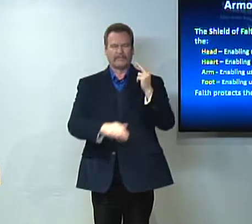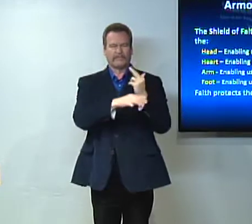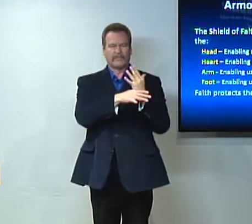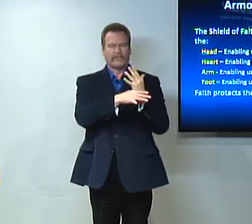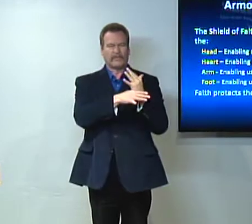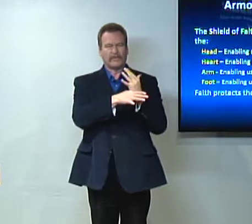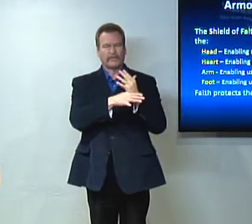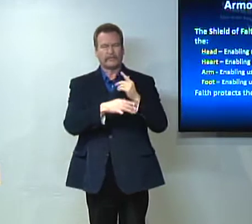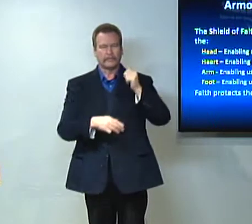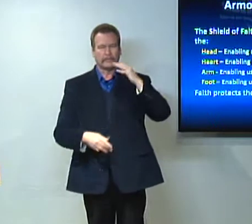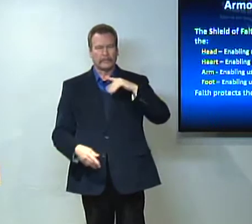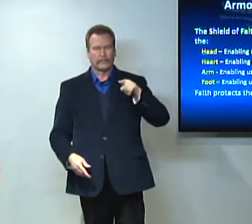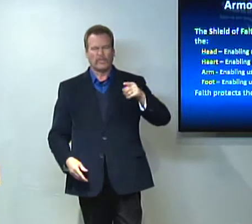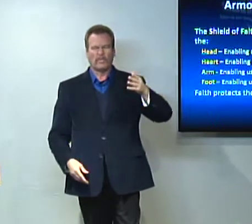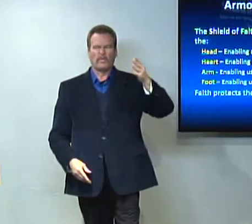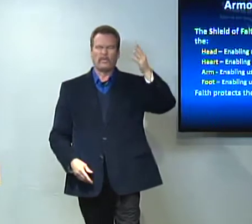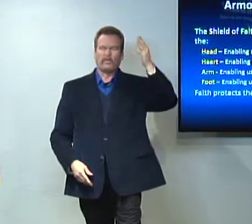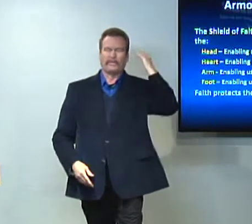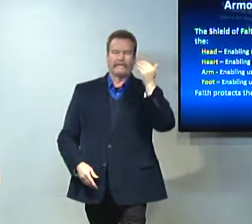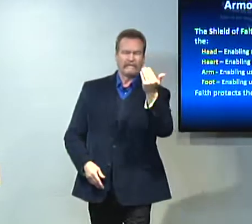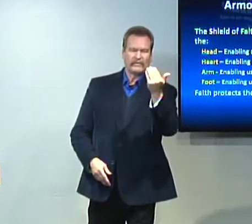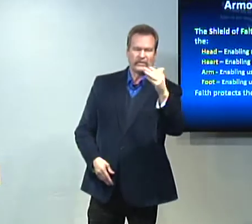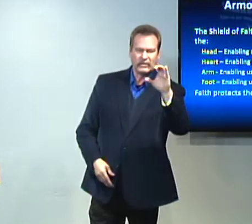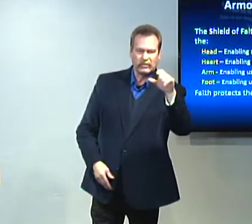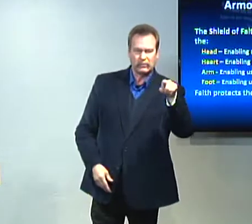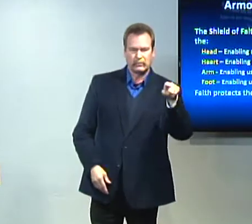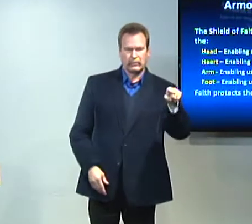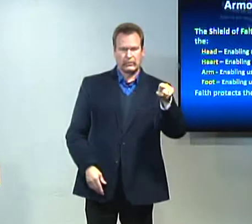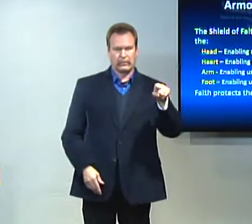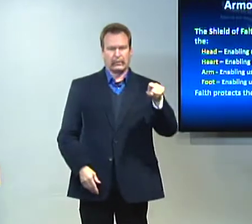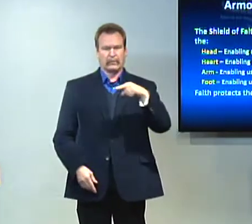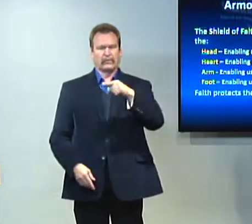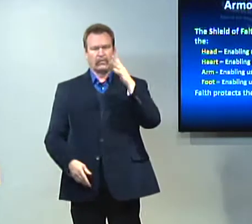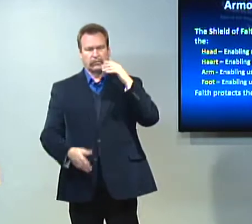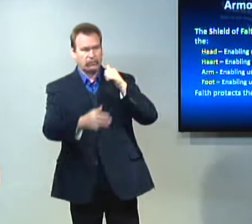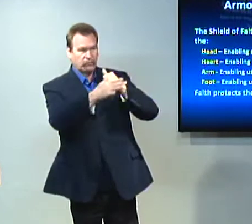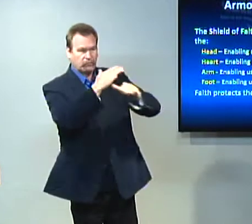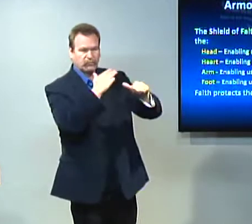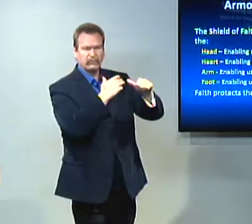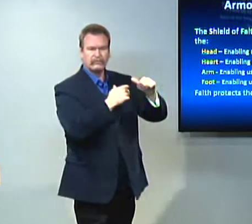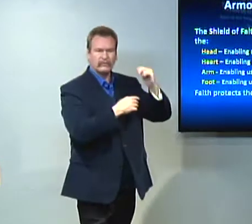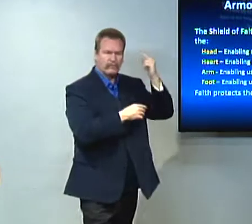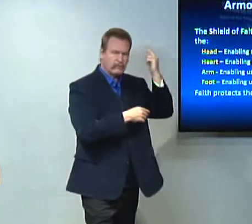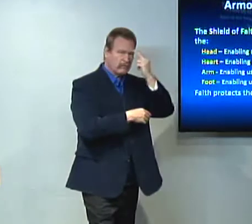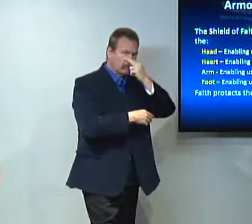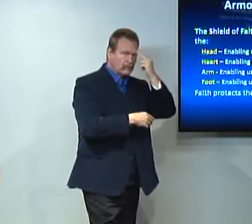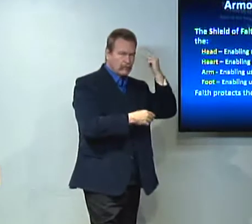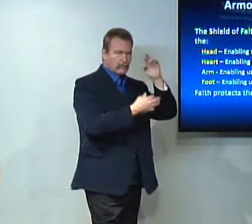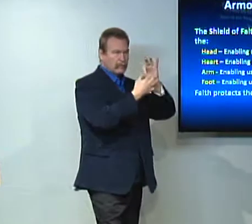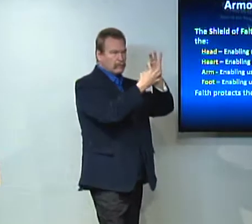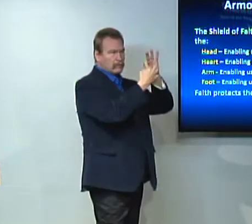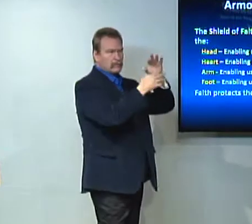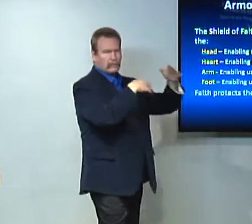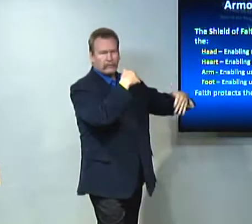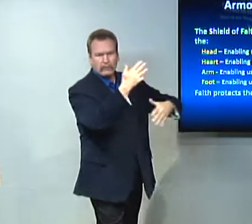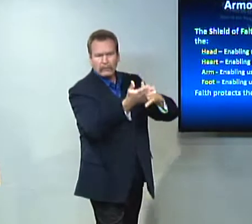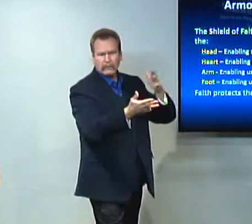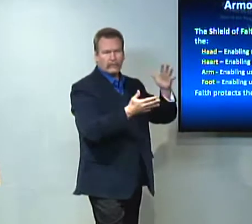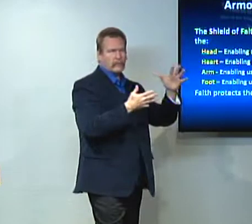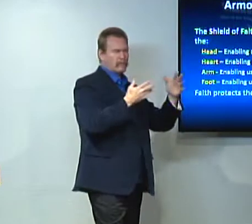Martin Luther, he started the Reformation back in the 1500s. He was, a monk